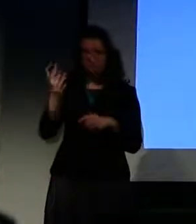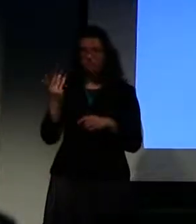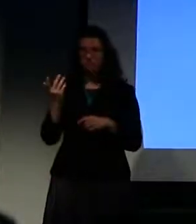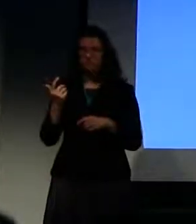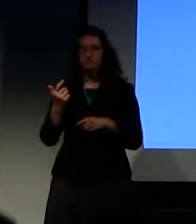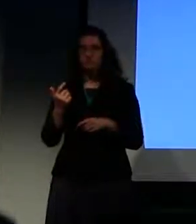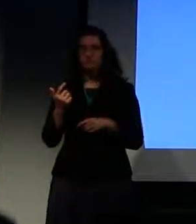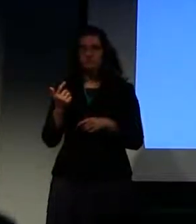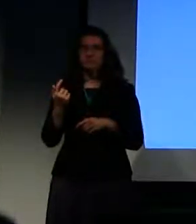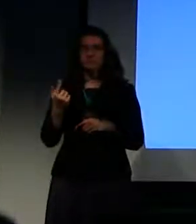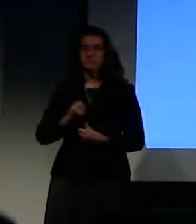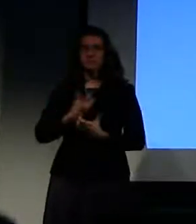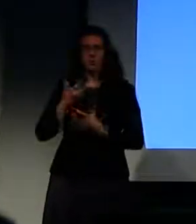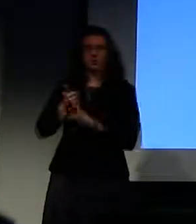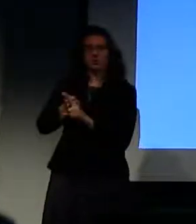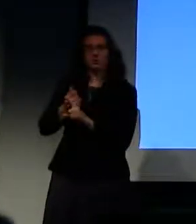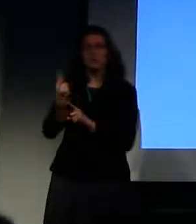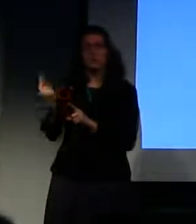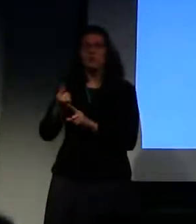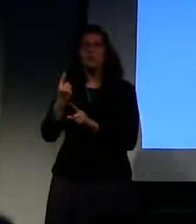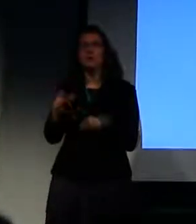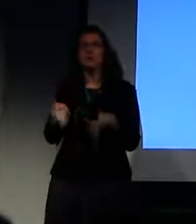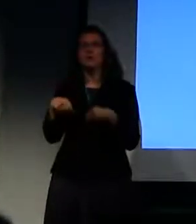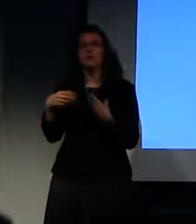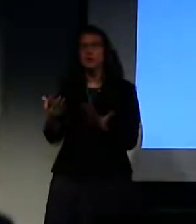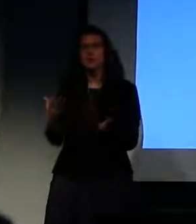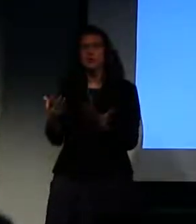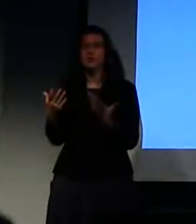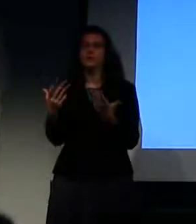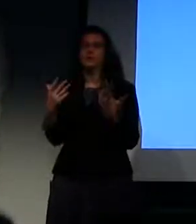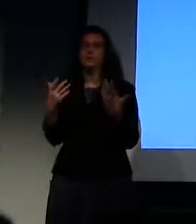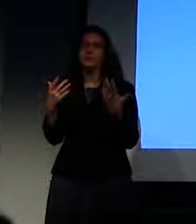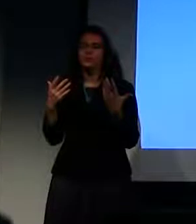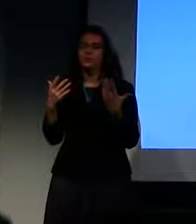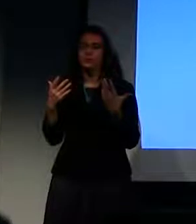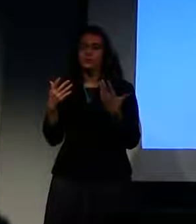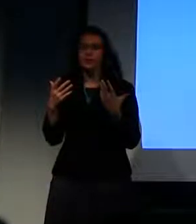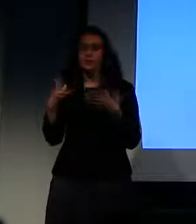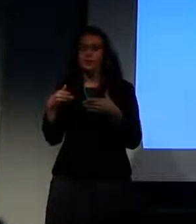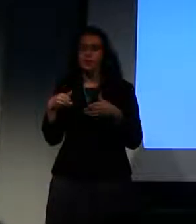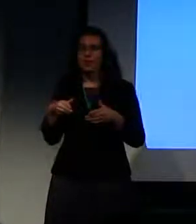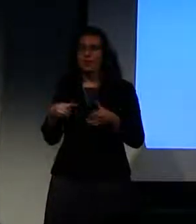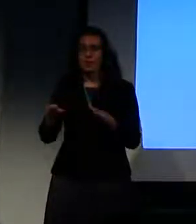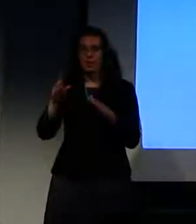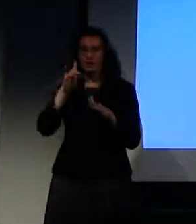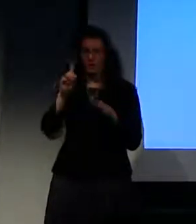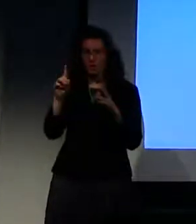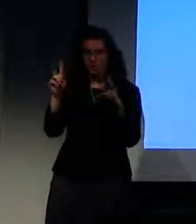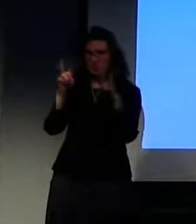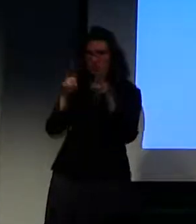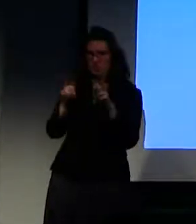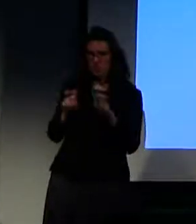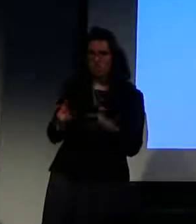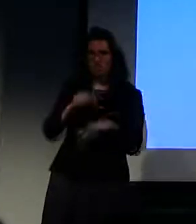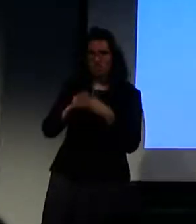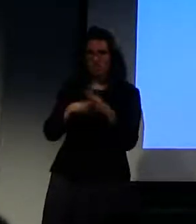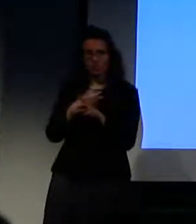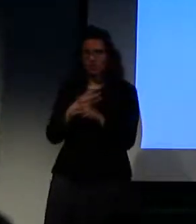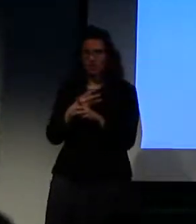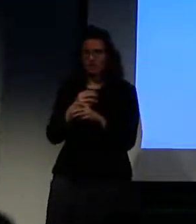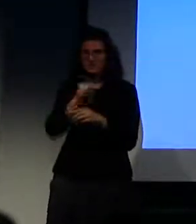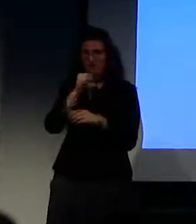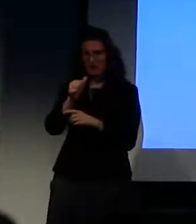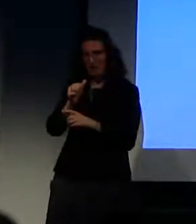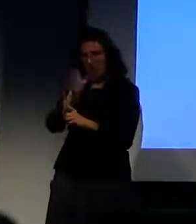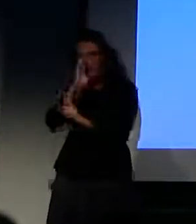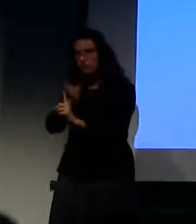I always offered a way of understanding the world indirectly. You kind of escape into this and you get these words